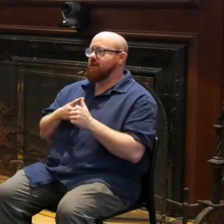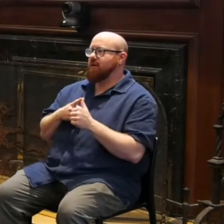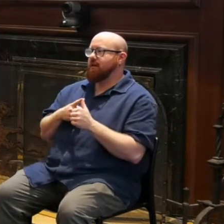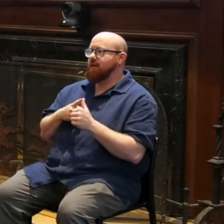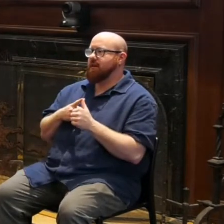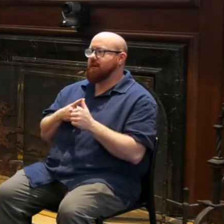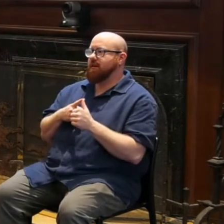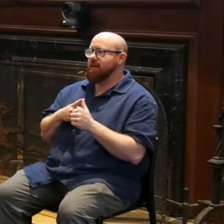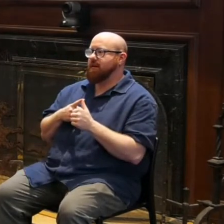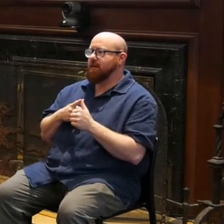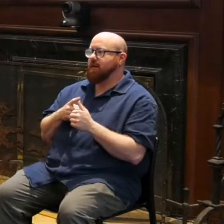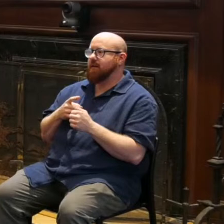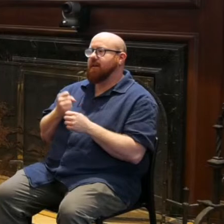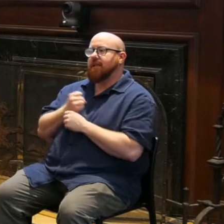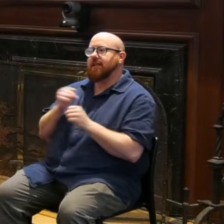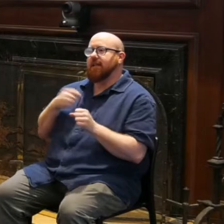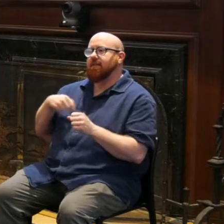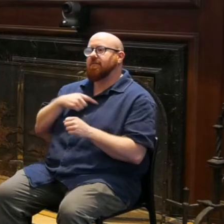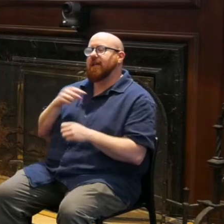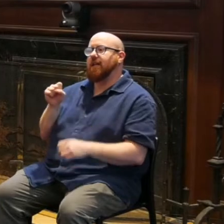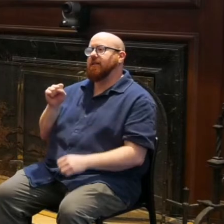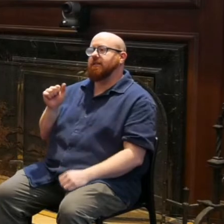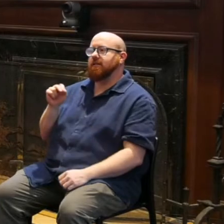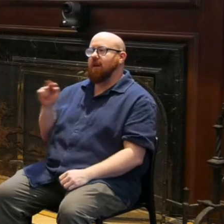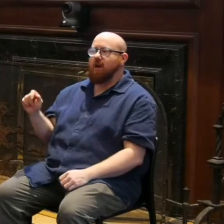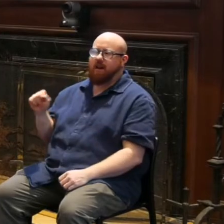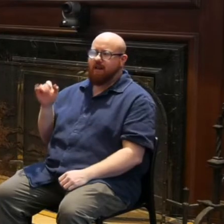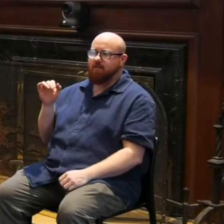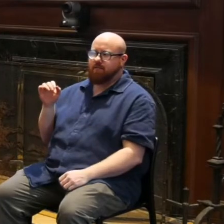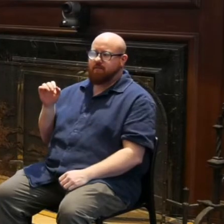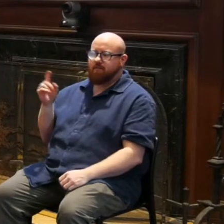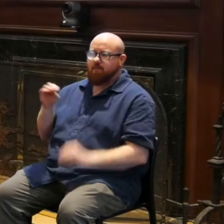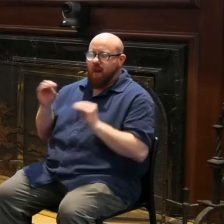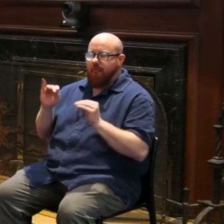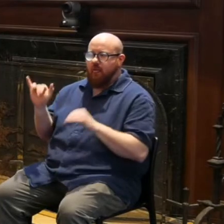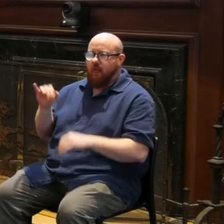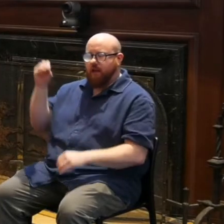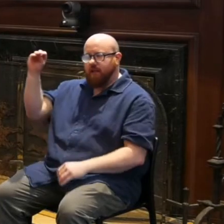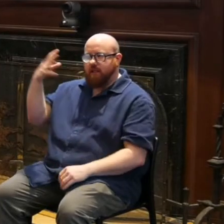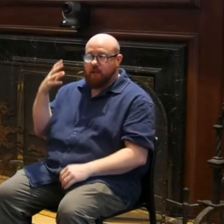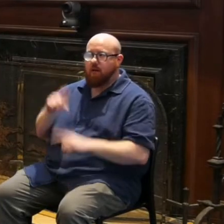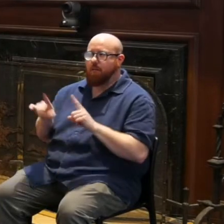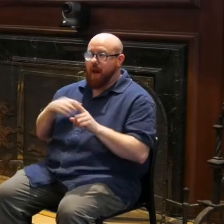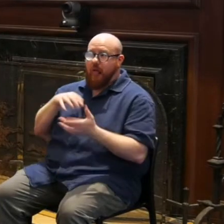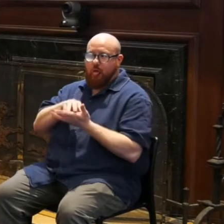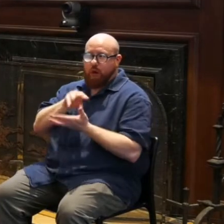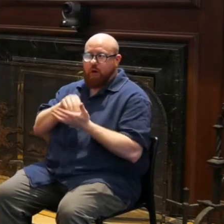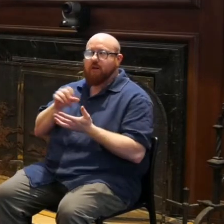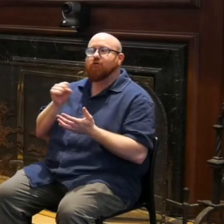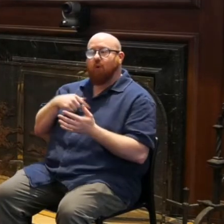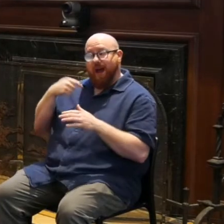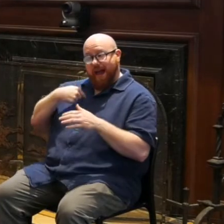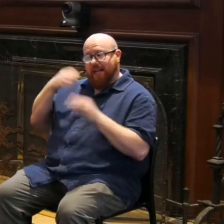Shakespeare's Sonnet 130, My Mistress Eyes Is Nothing Like the Sun. So that was a challenge, but I learned it. So I decided to write a